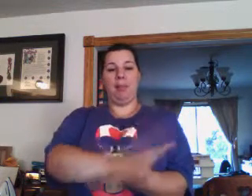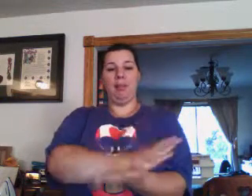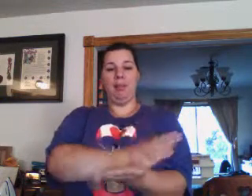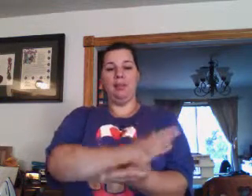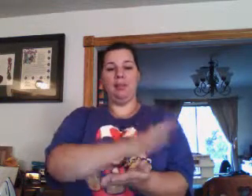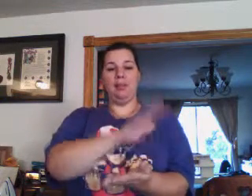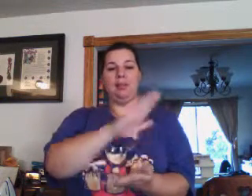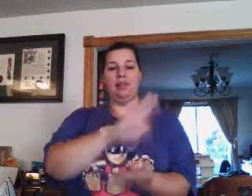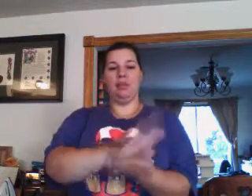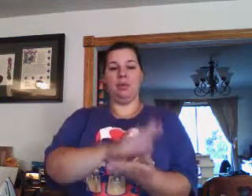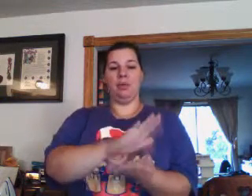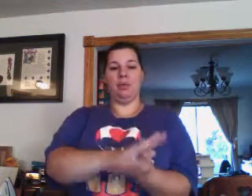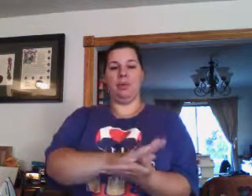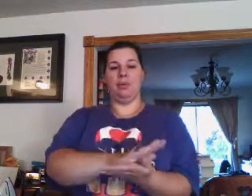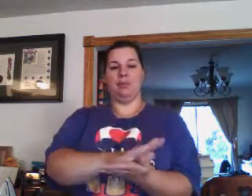Paper, school.